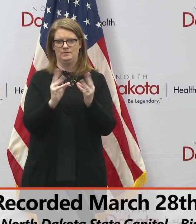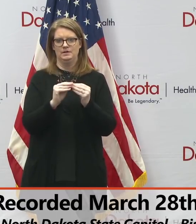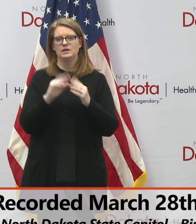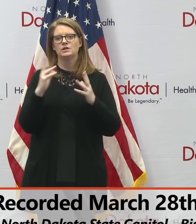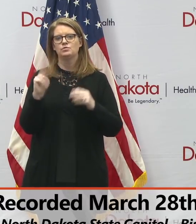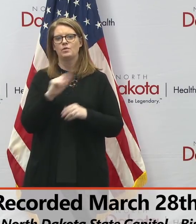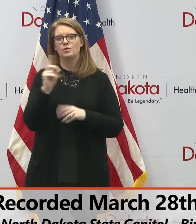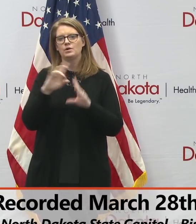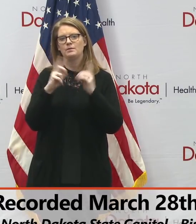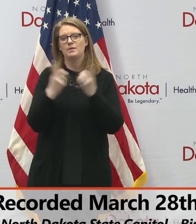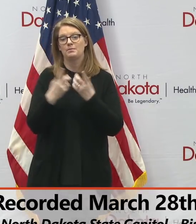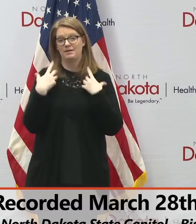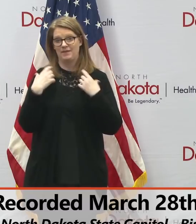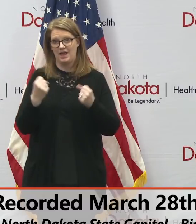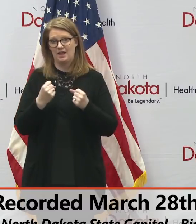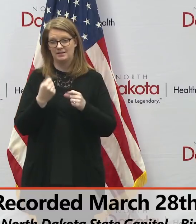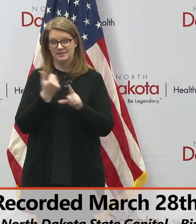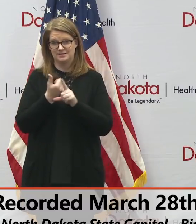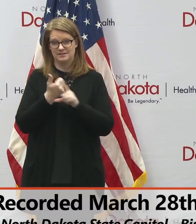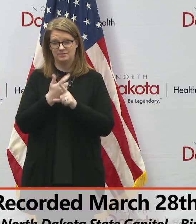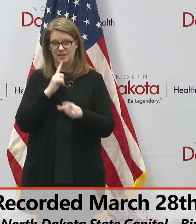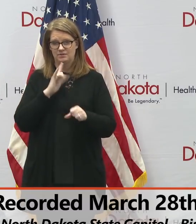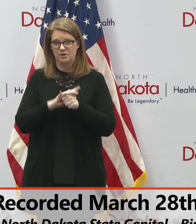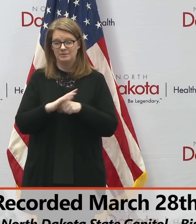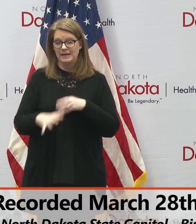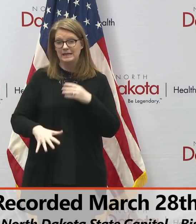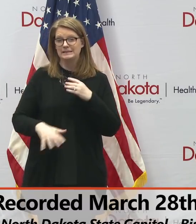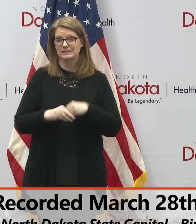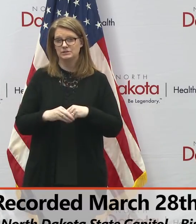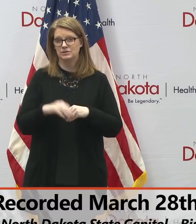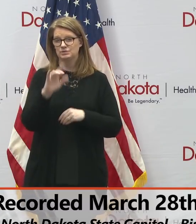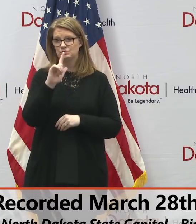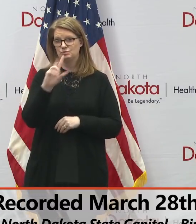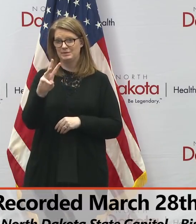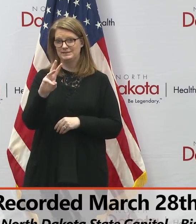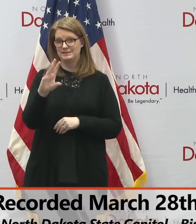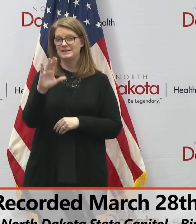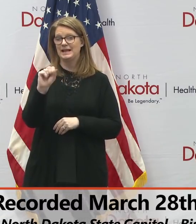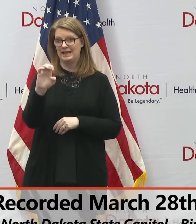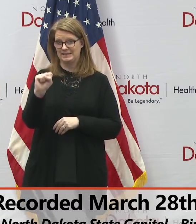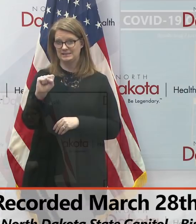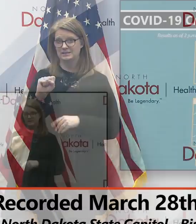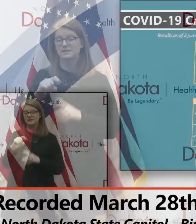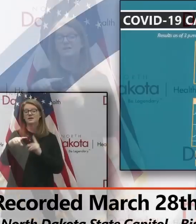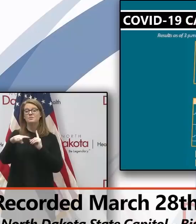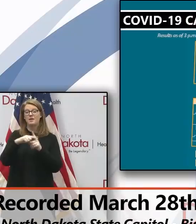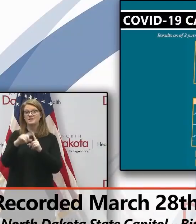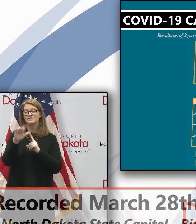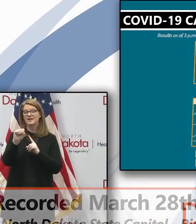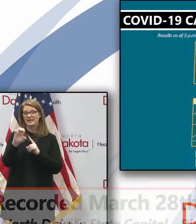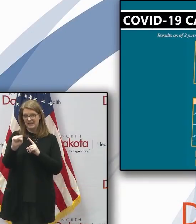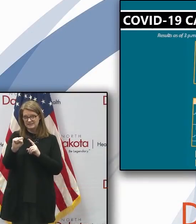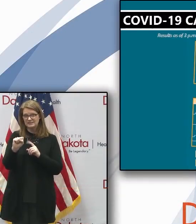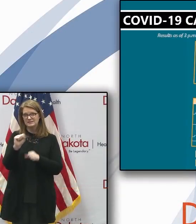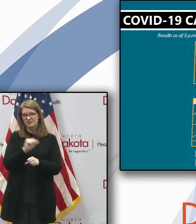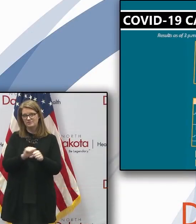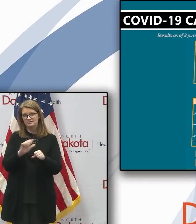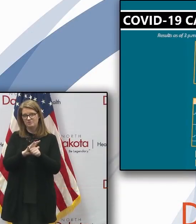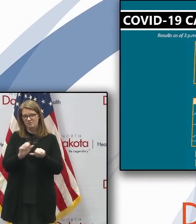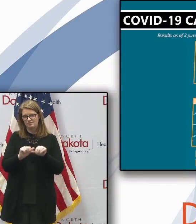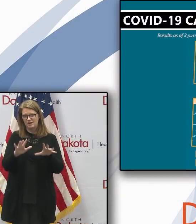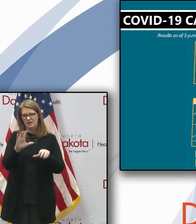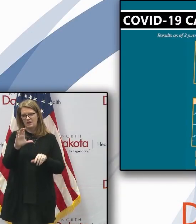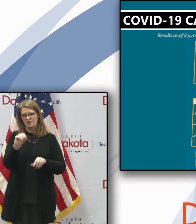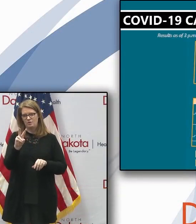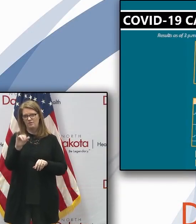Health confirmed 26 additional cases of the novel coronavirus disease, or COVID-19. This